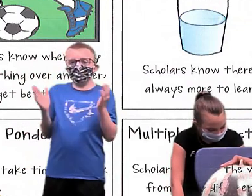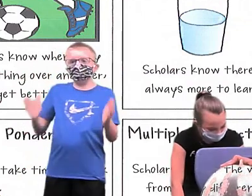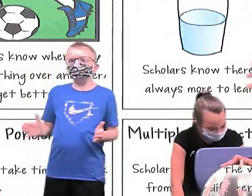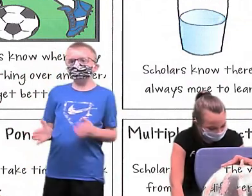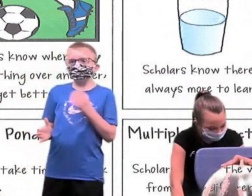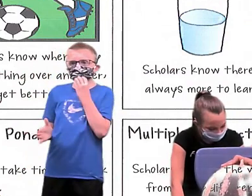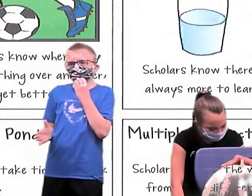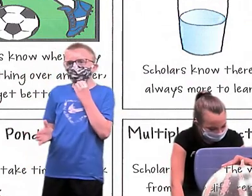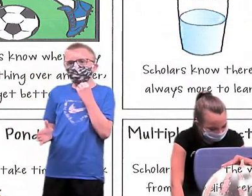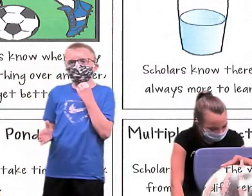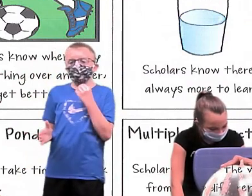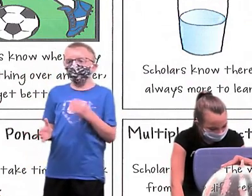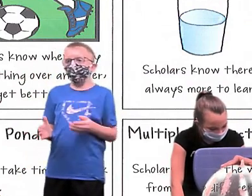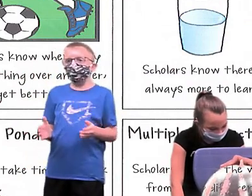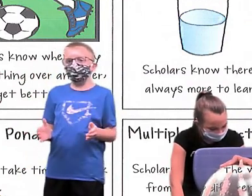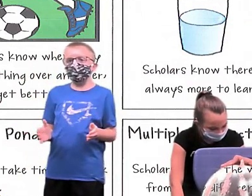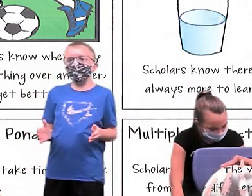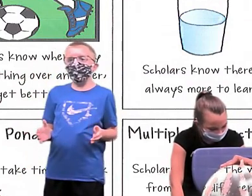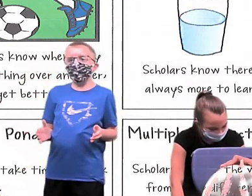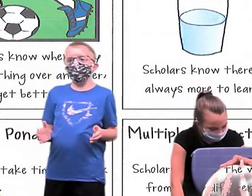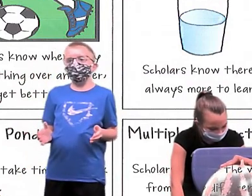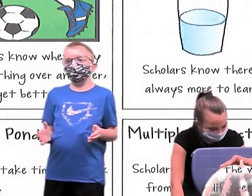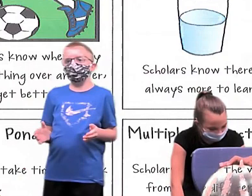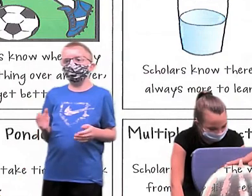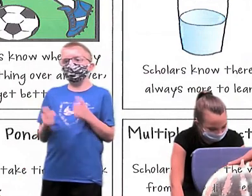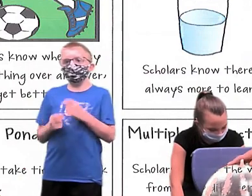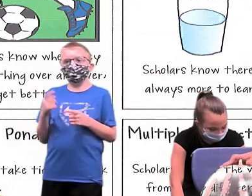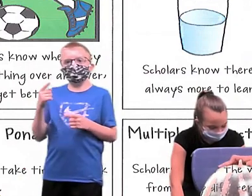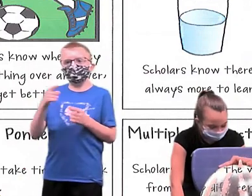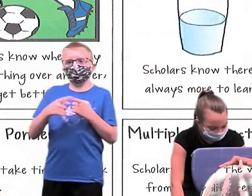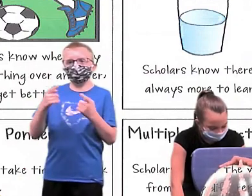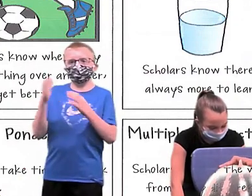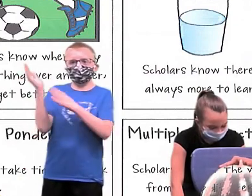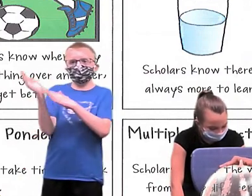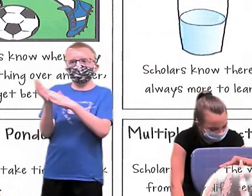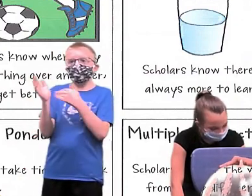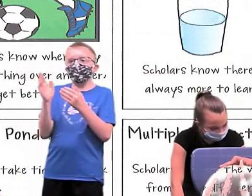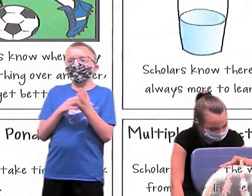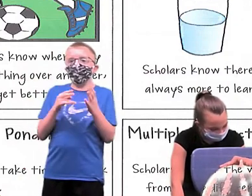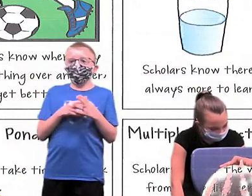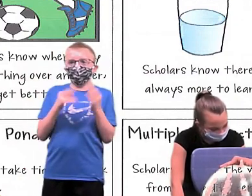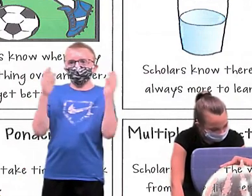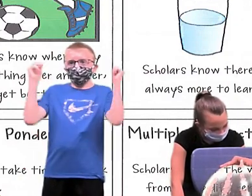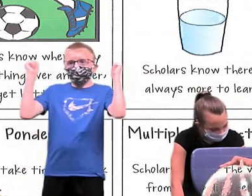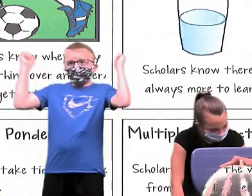So when we reward you for being a scholar, you're doing some of these things.